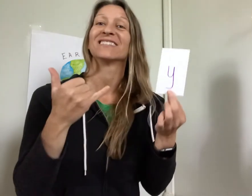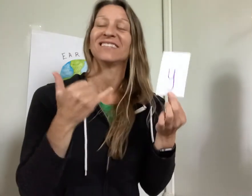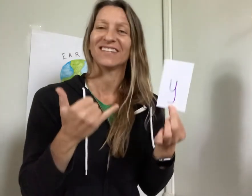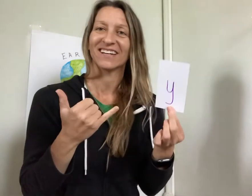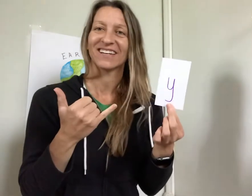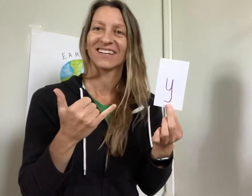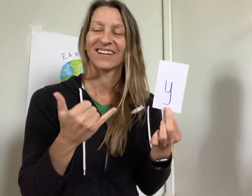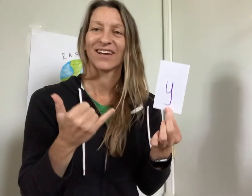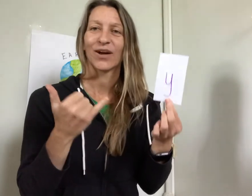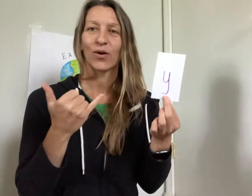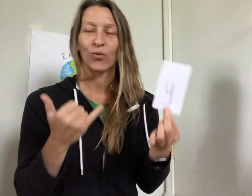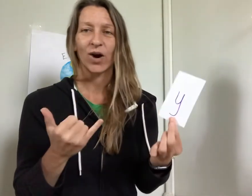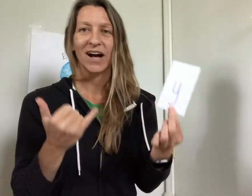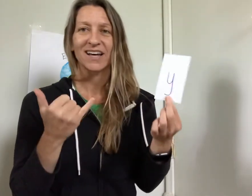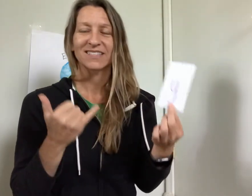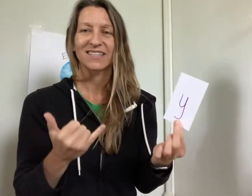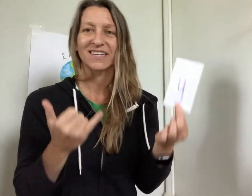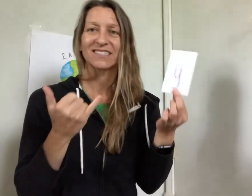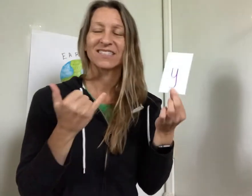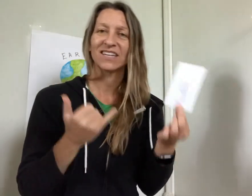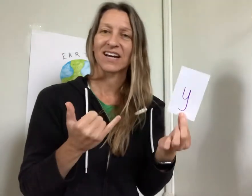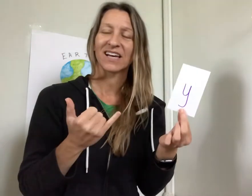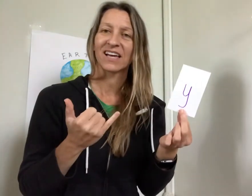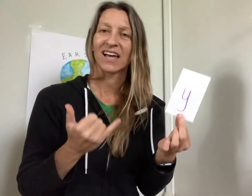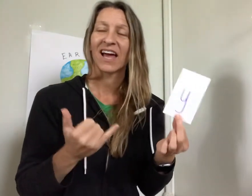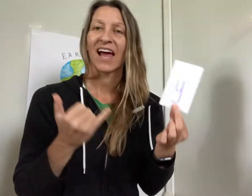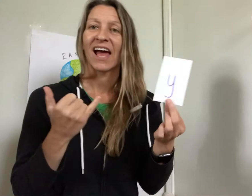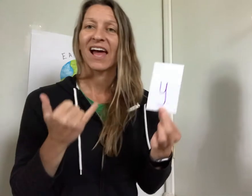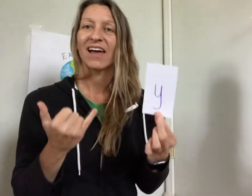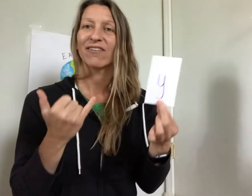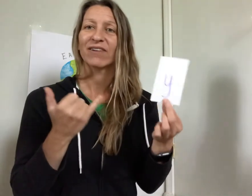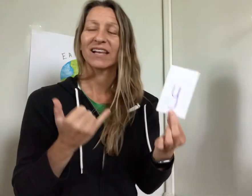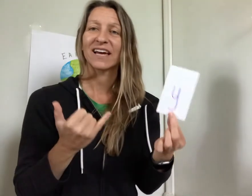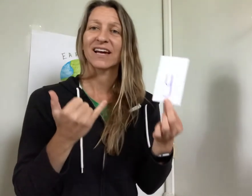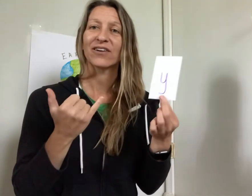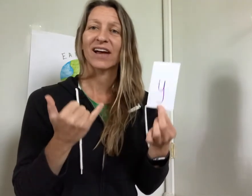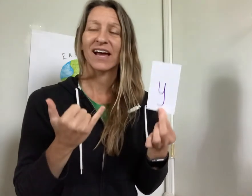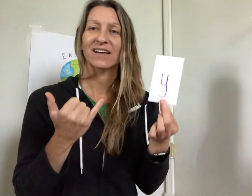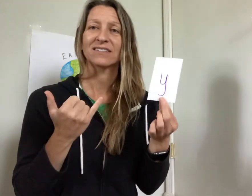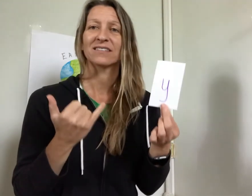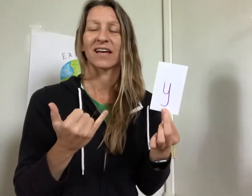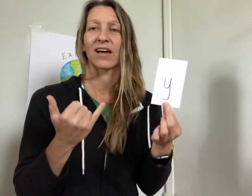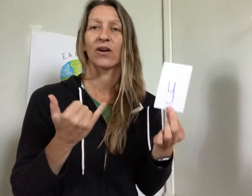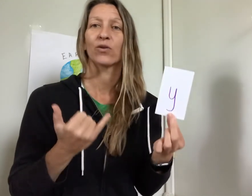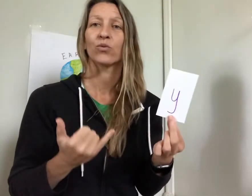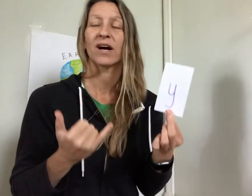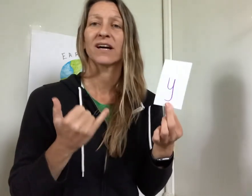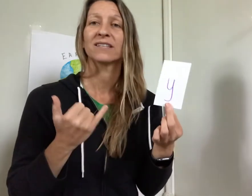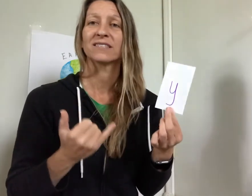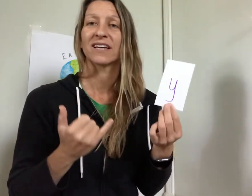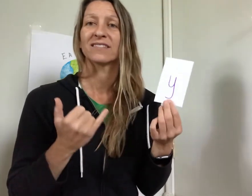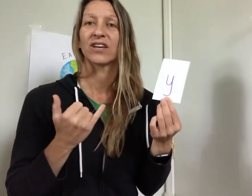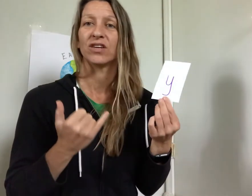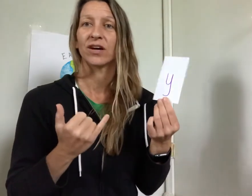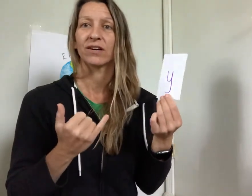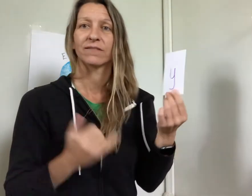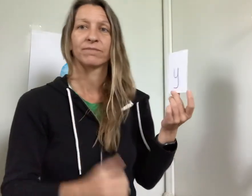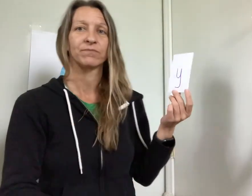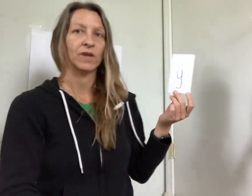yeah. Y says yeah. Every letter has a sound. Y says yeah.